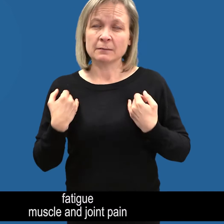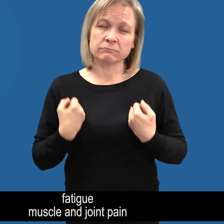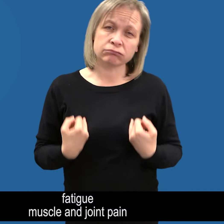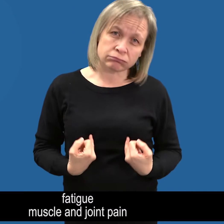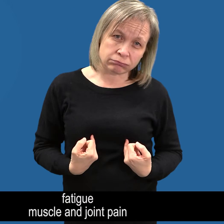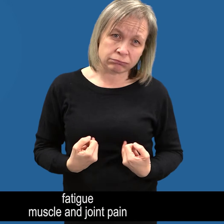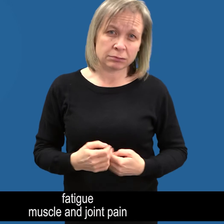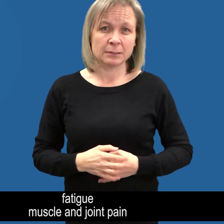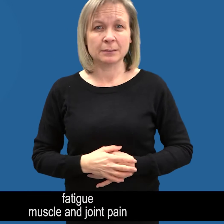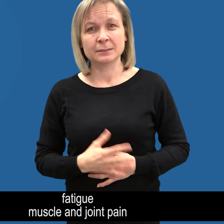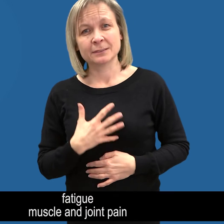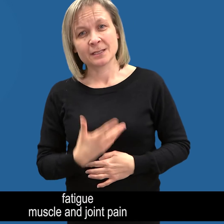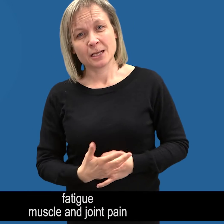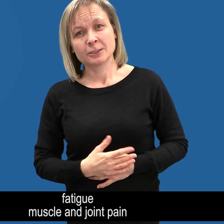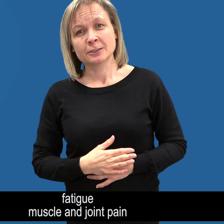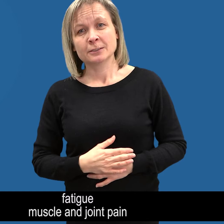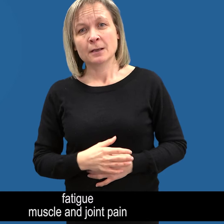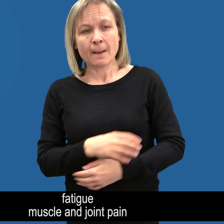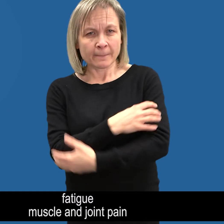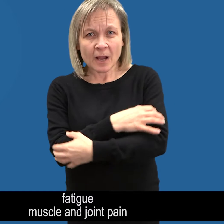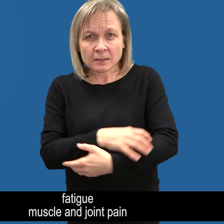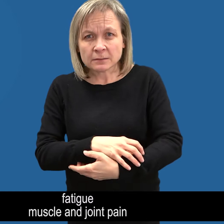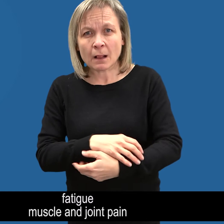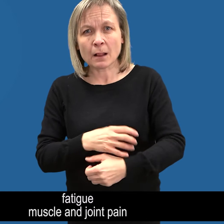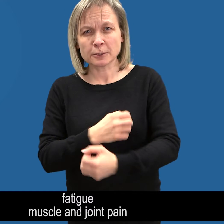fatigue, muscle and joint pain,